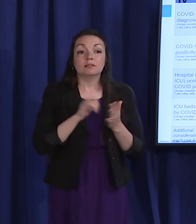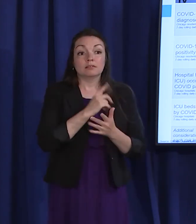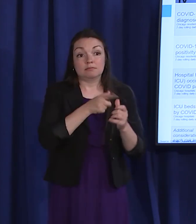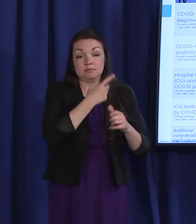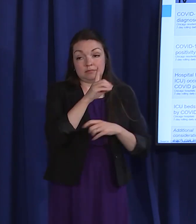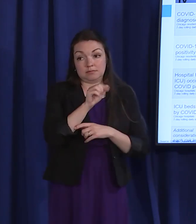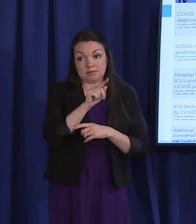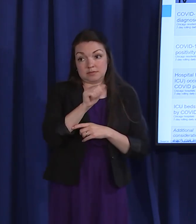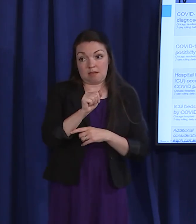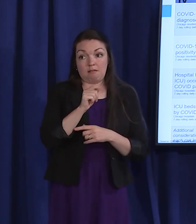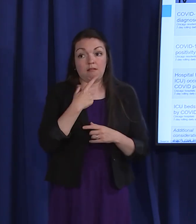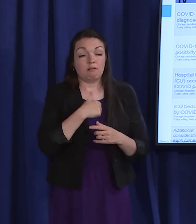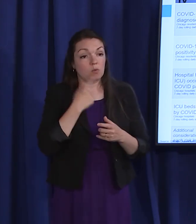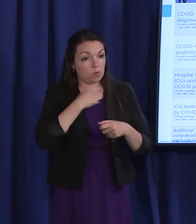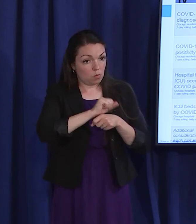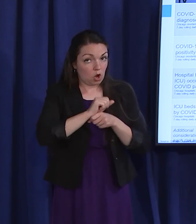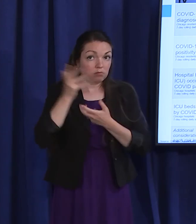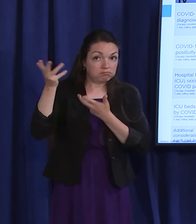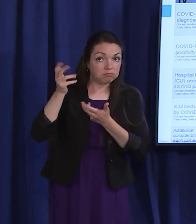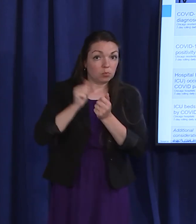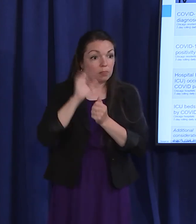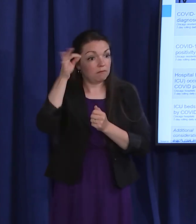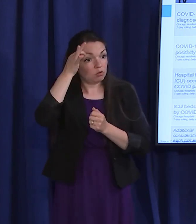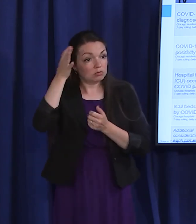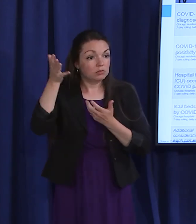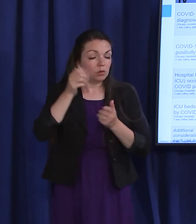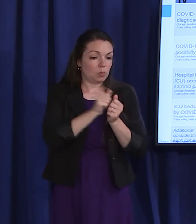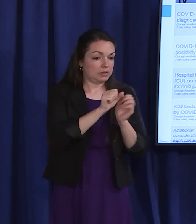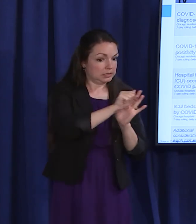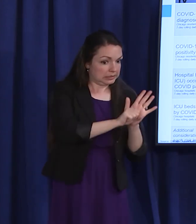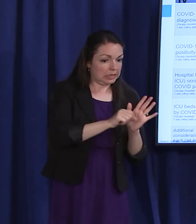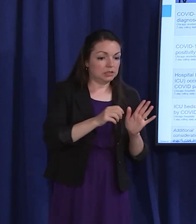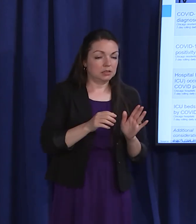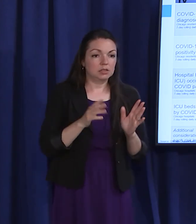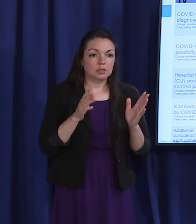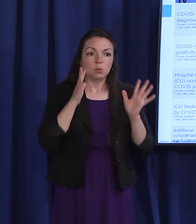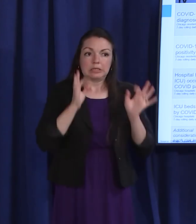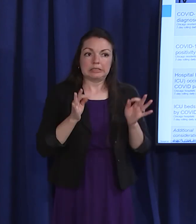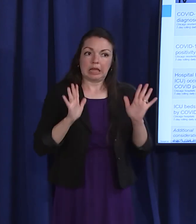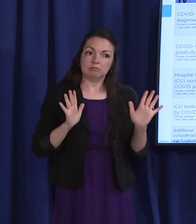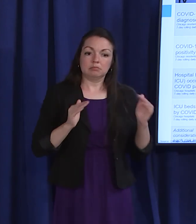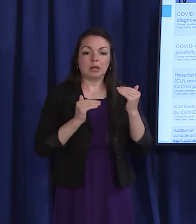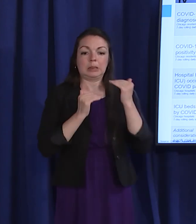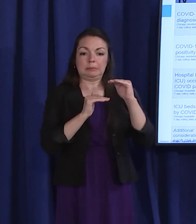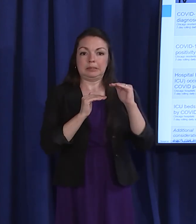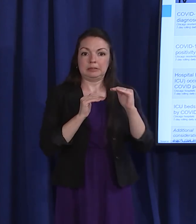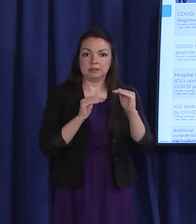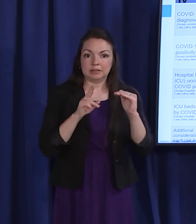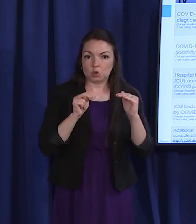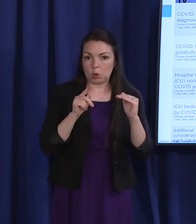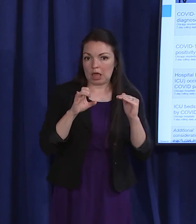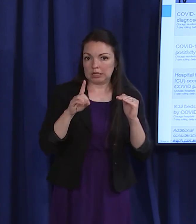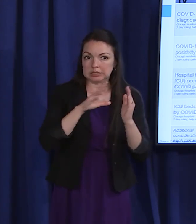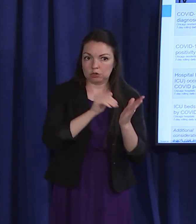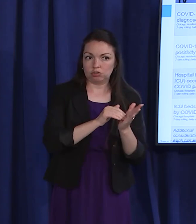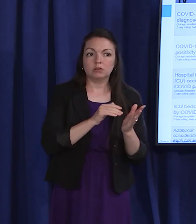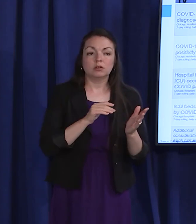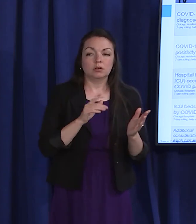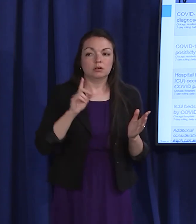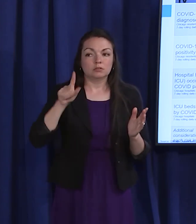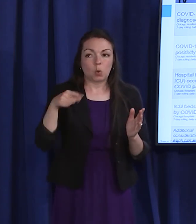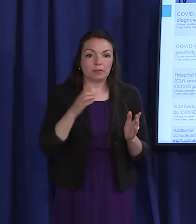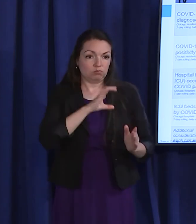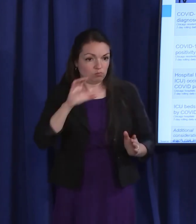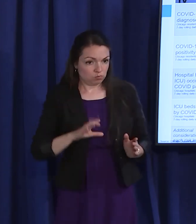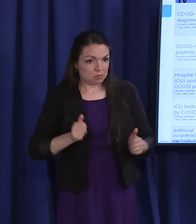federal, with the state, and basically limited, you know, said we're going to actually just limit access to the United Center, you know, in the public way to